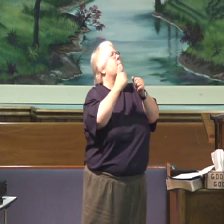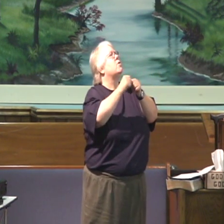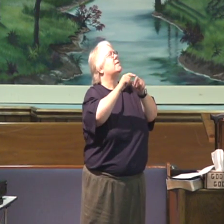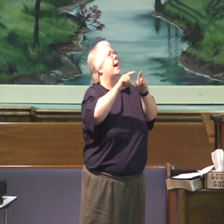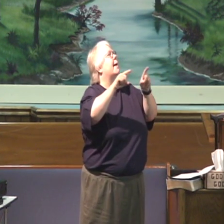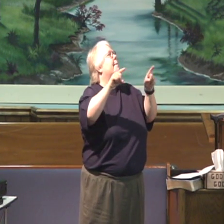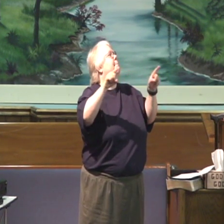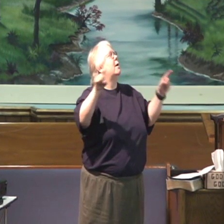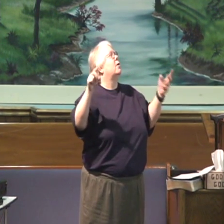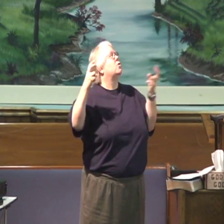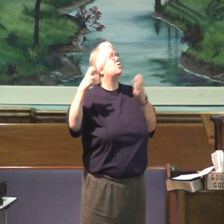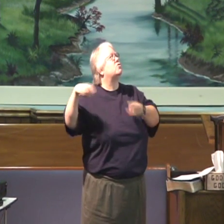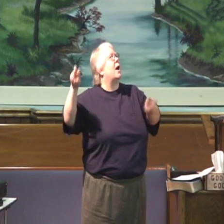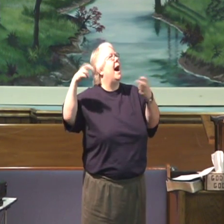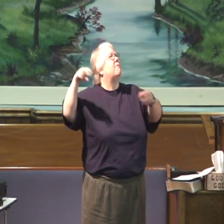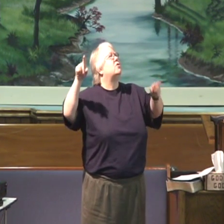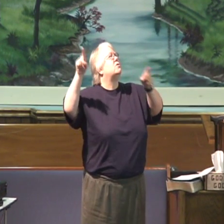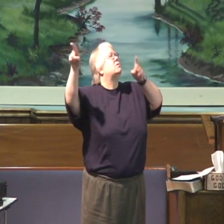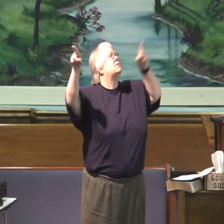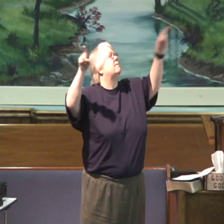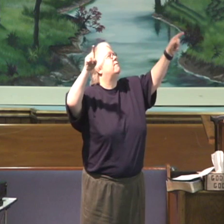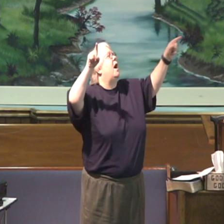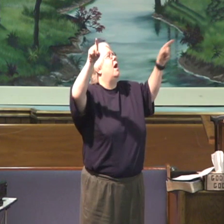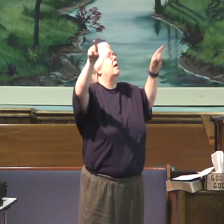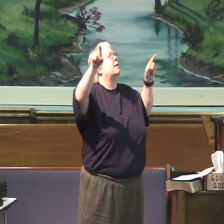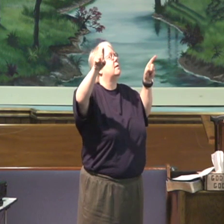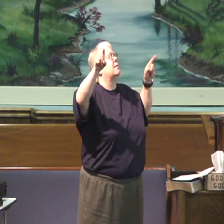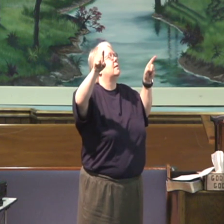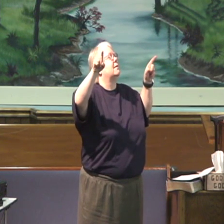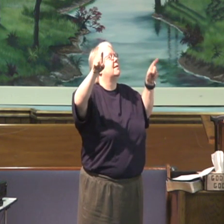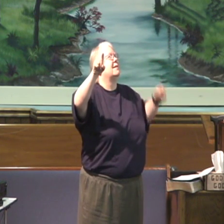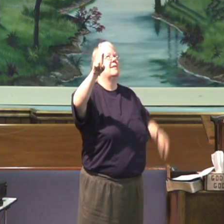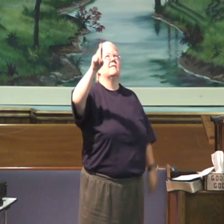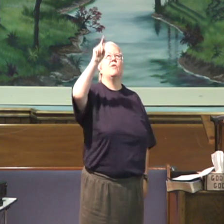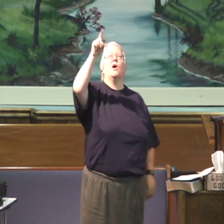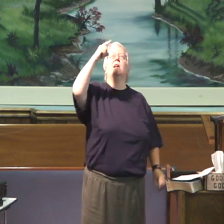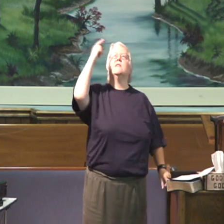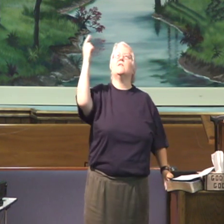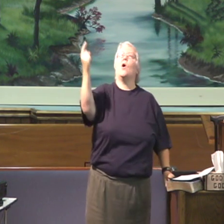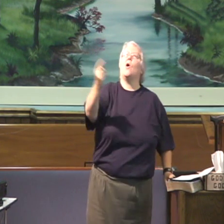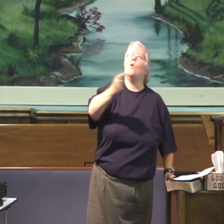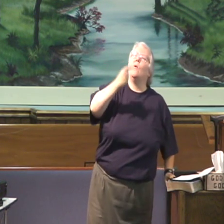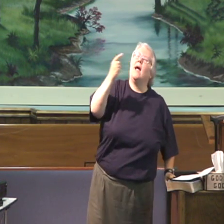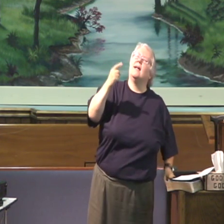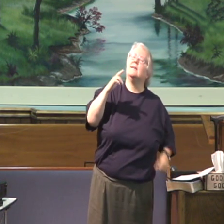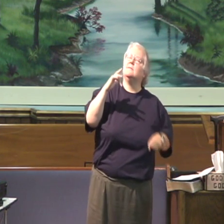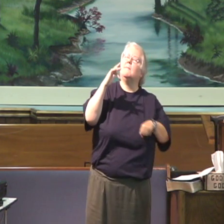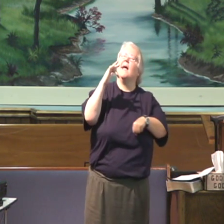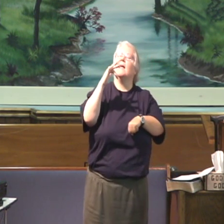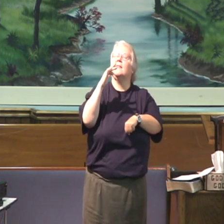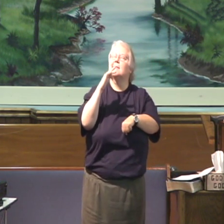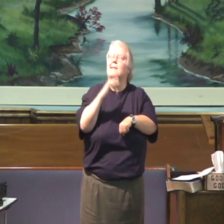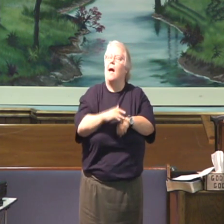Remember that who travels afar, for He's always been